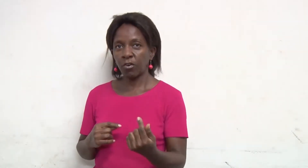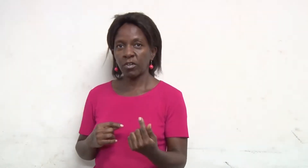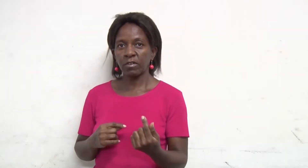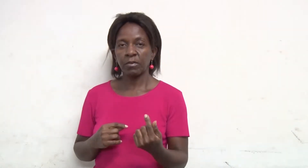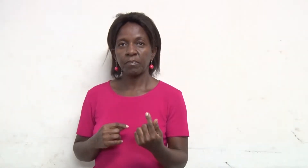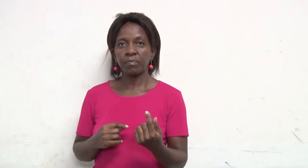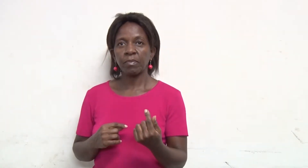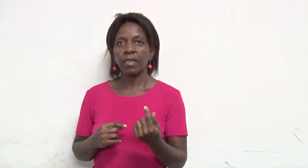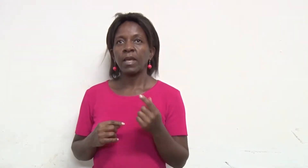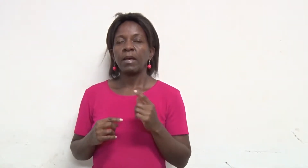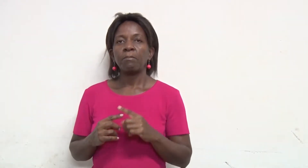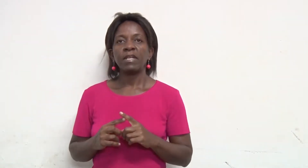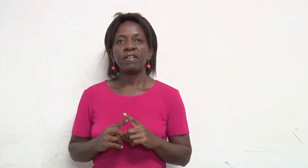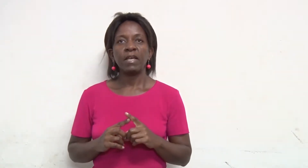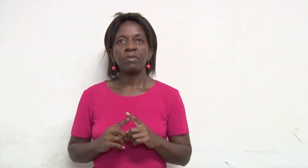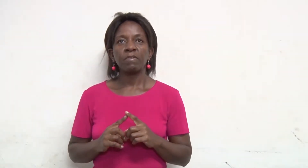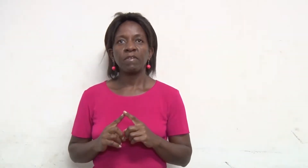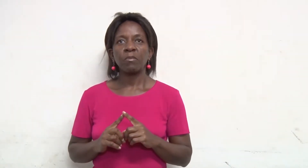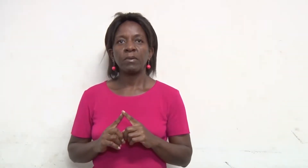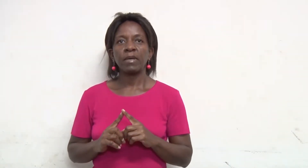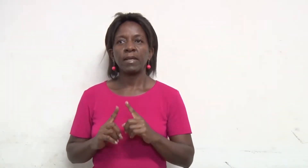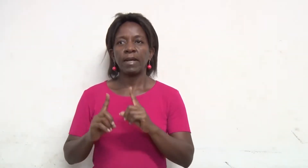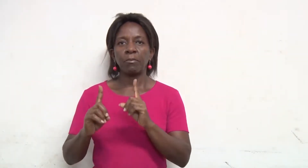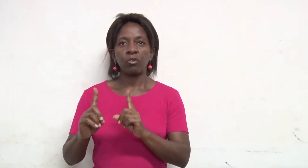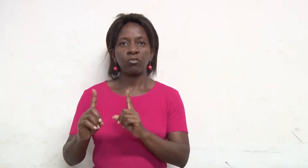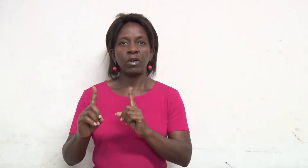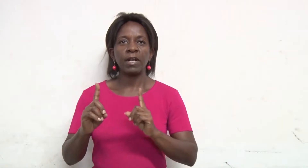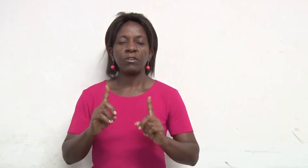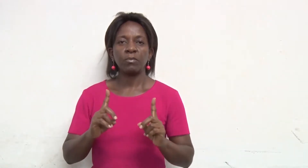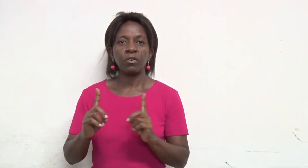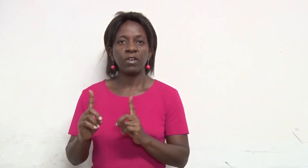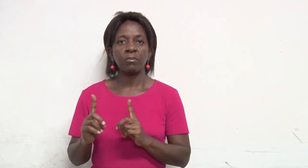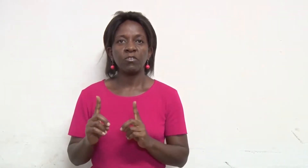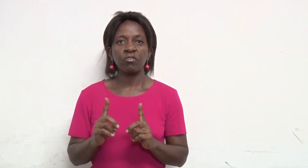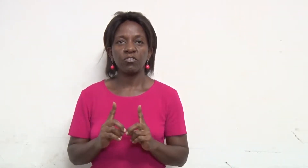front. Many times I'm going to do a little bit of a demonstration.